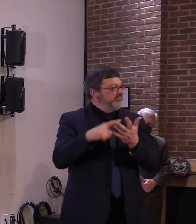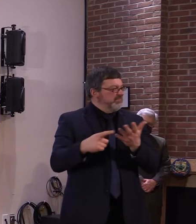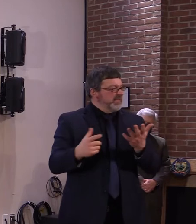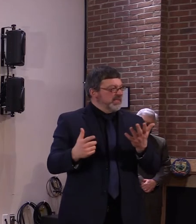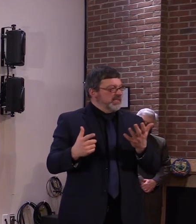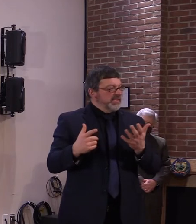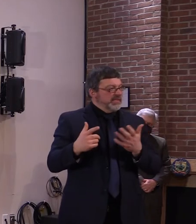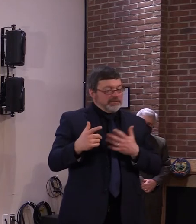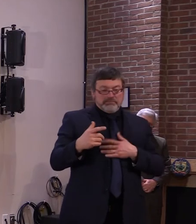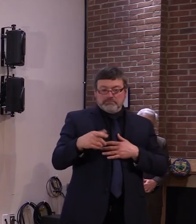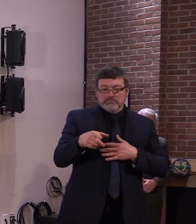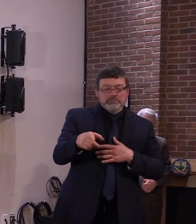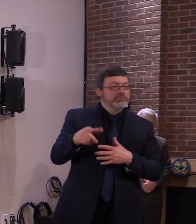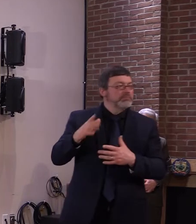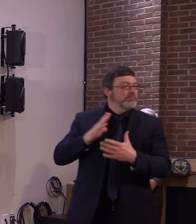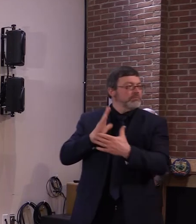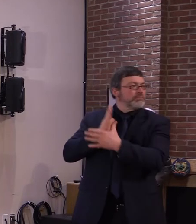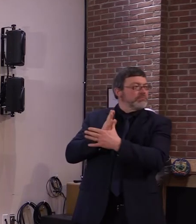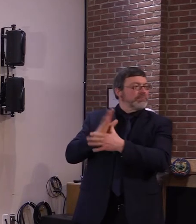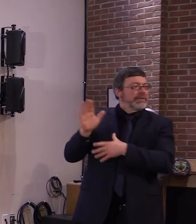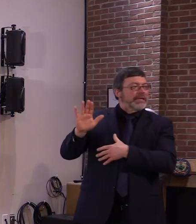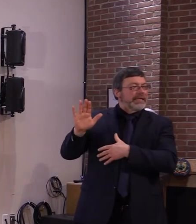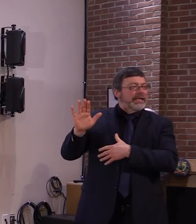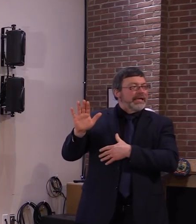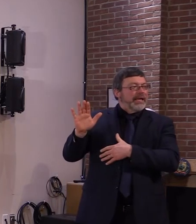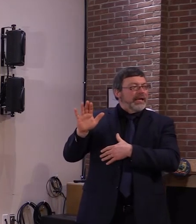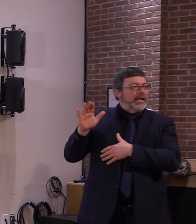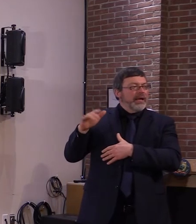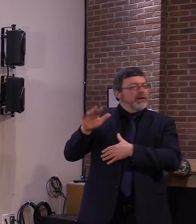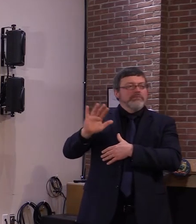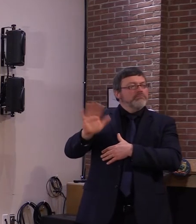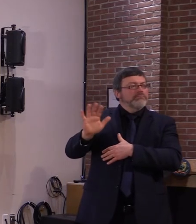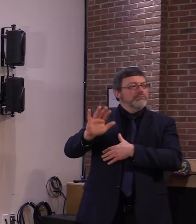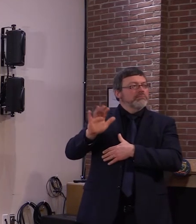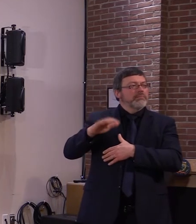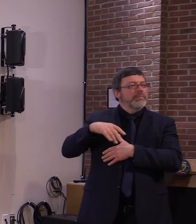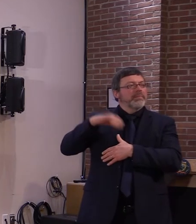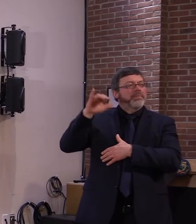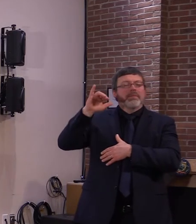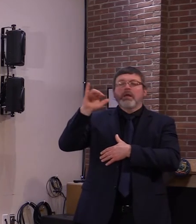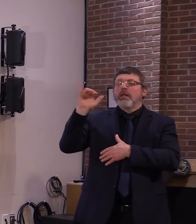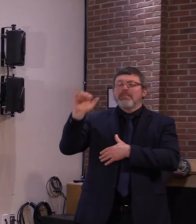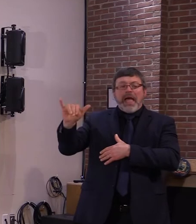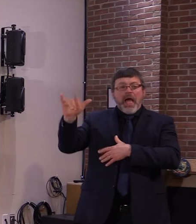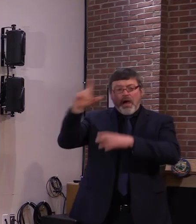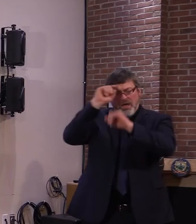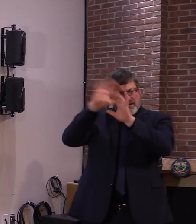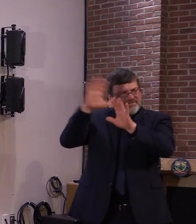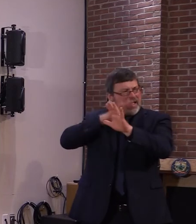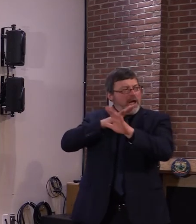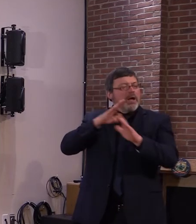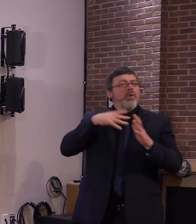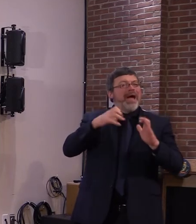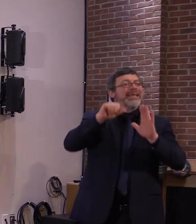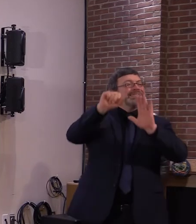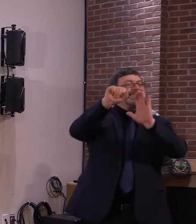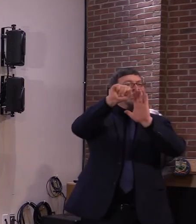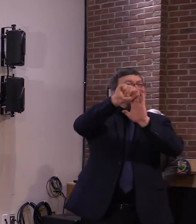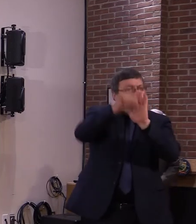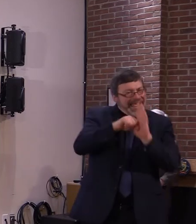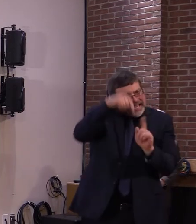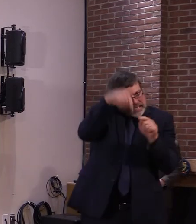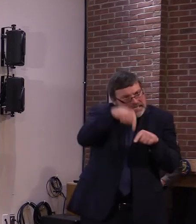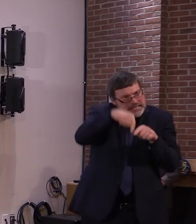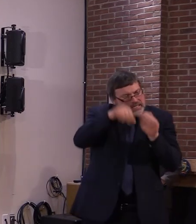way that the state does the way that you guys do things the way the state um operates that's not as philosophical